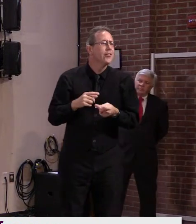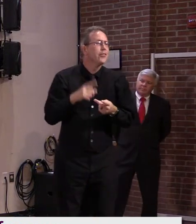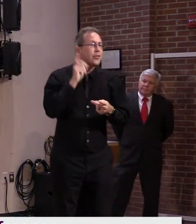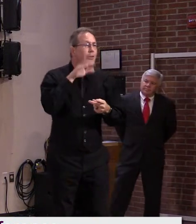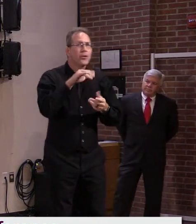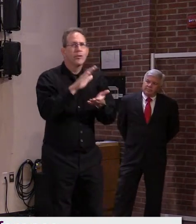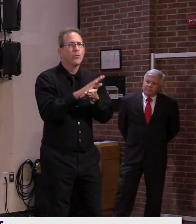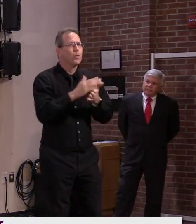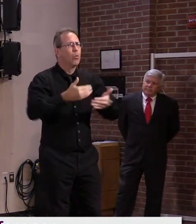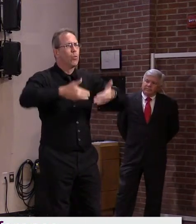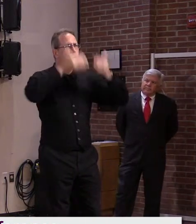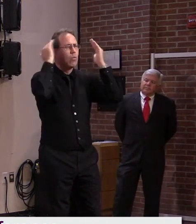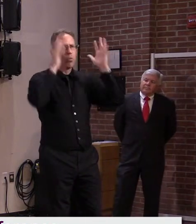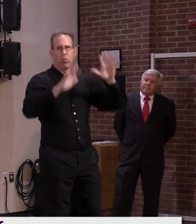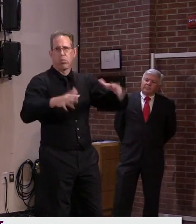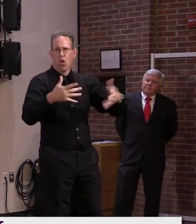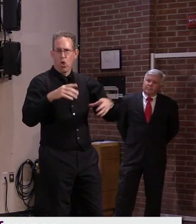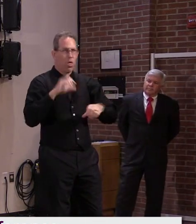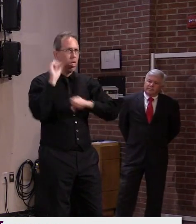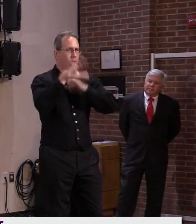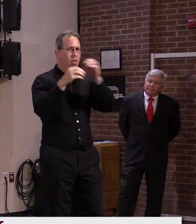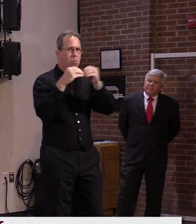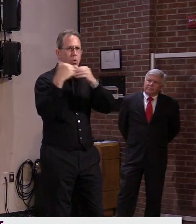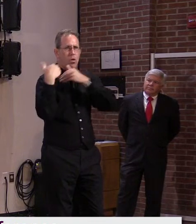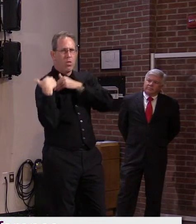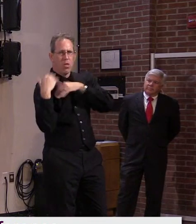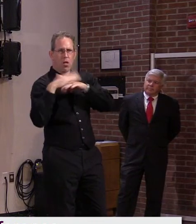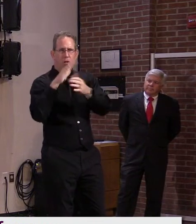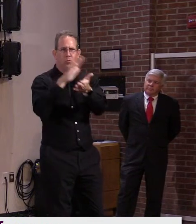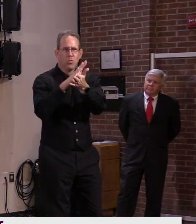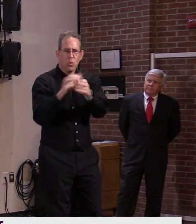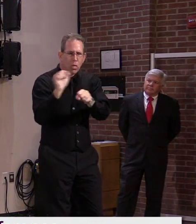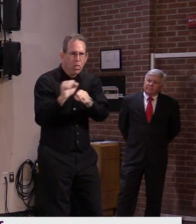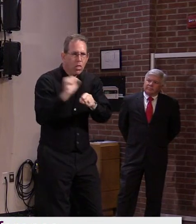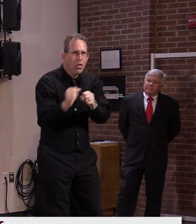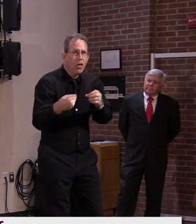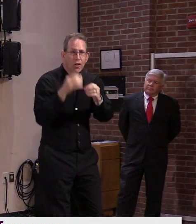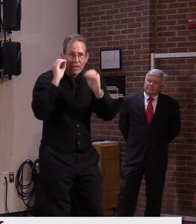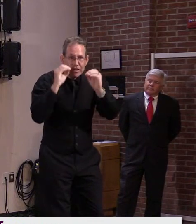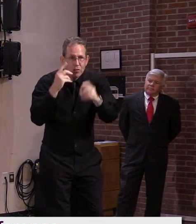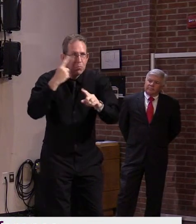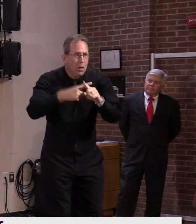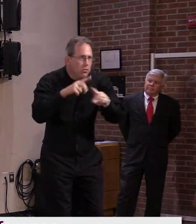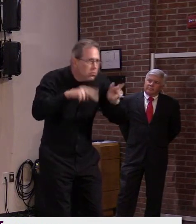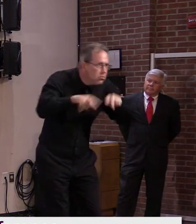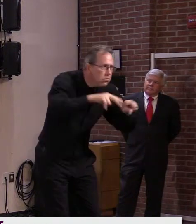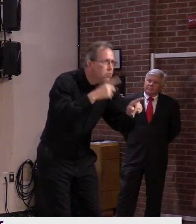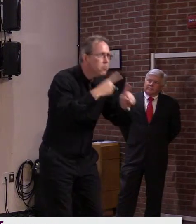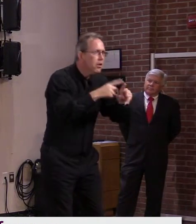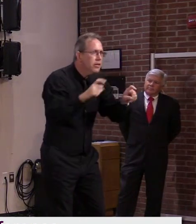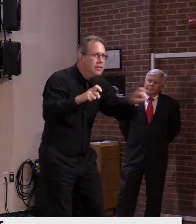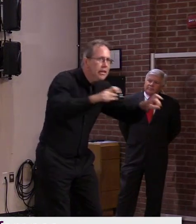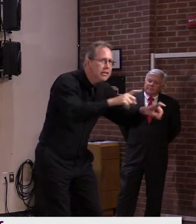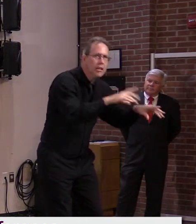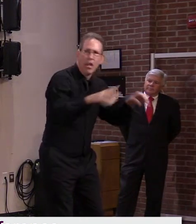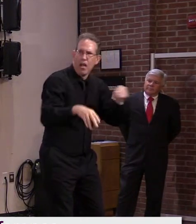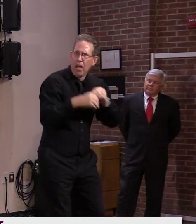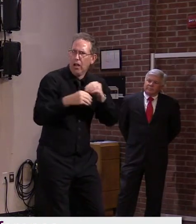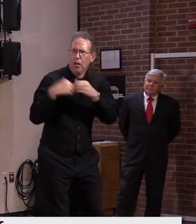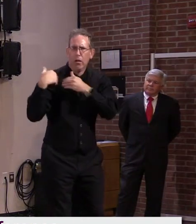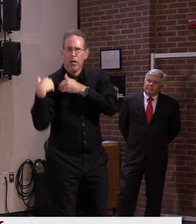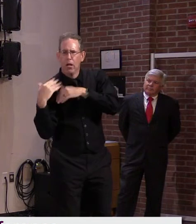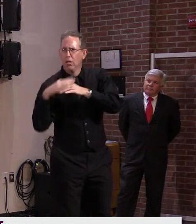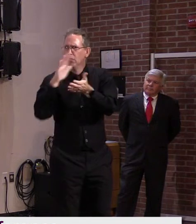crunched to manage contact tracing and surveillance testing. This is kind of a rapidly changing environment in terms of the guidance.